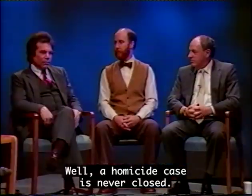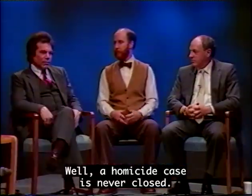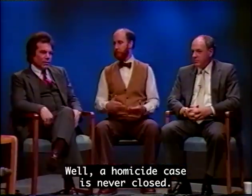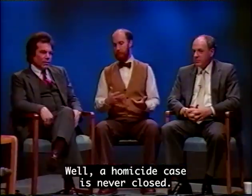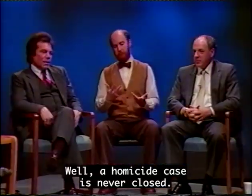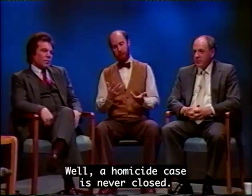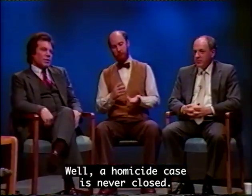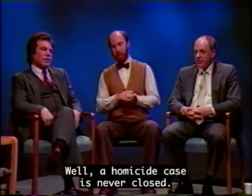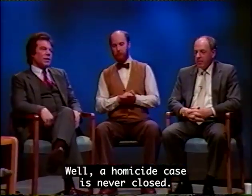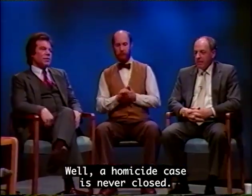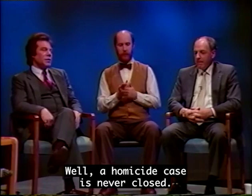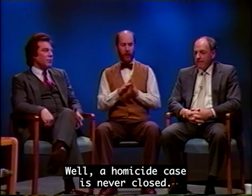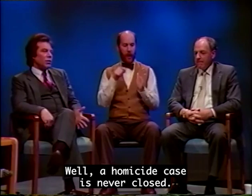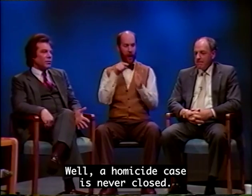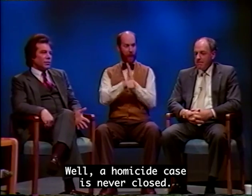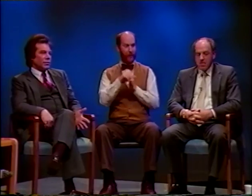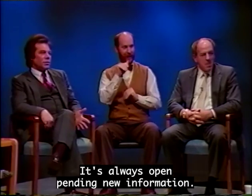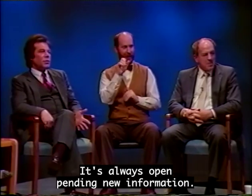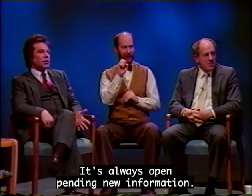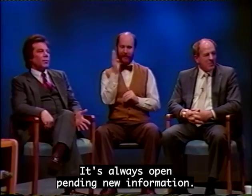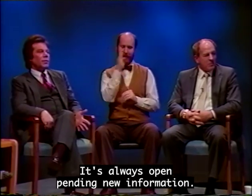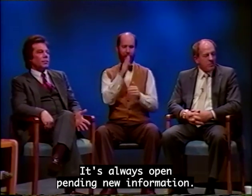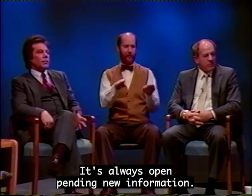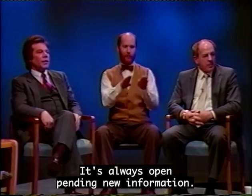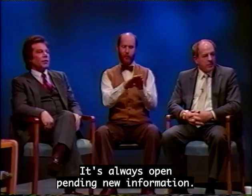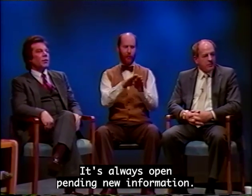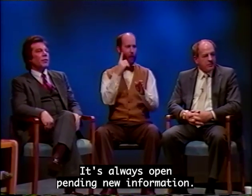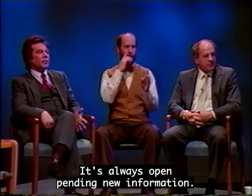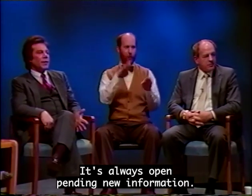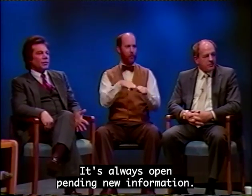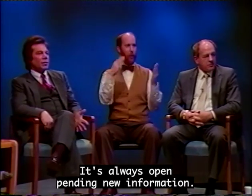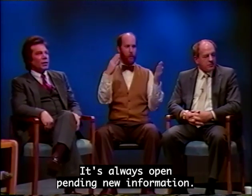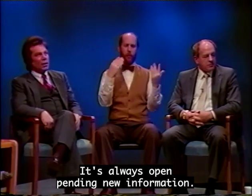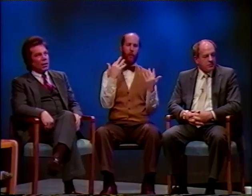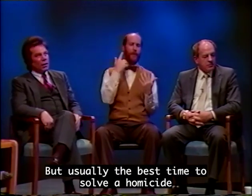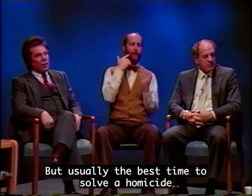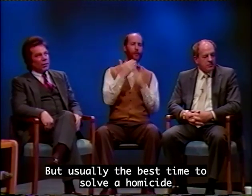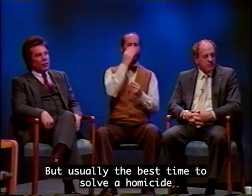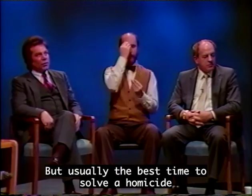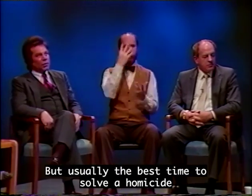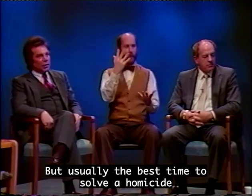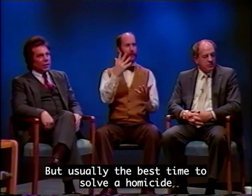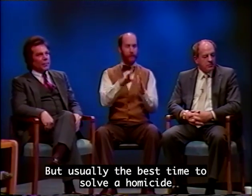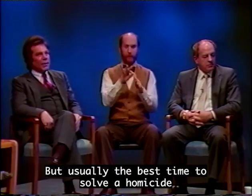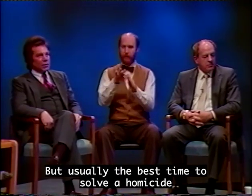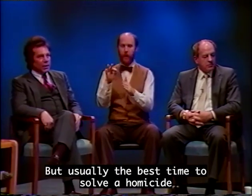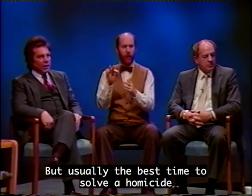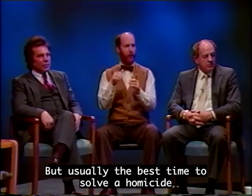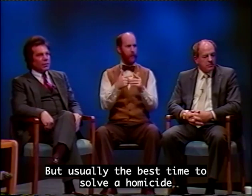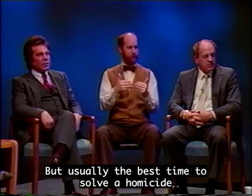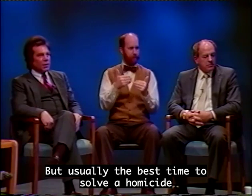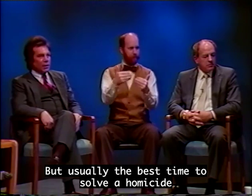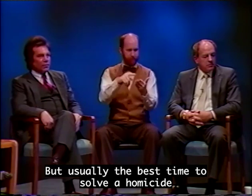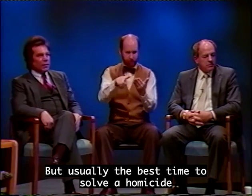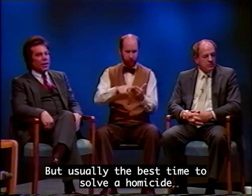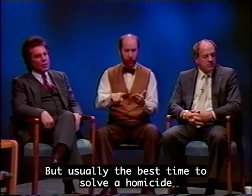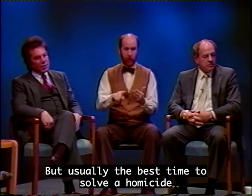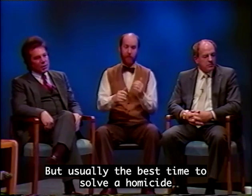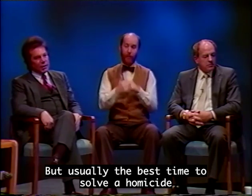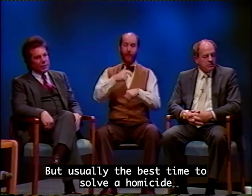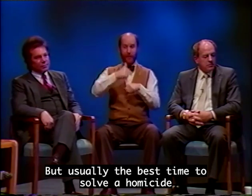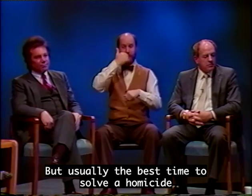Well, a homicide case is never closed. It's always open, pending new information. But usually the best time to solve